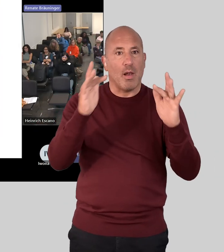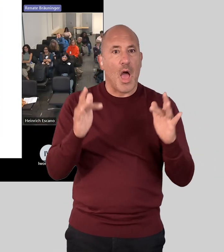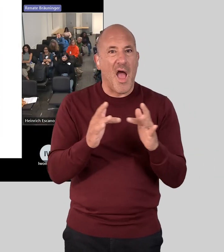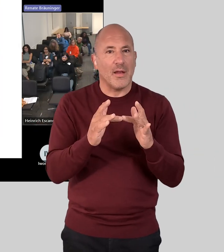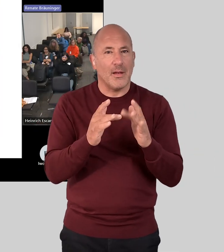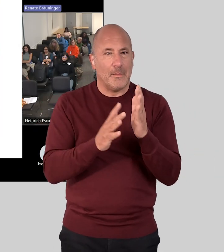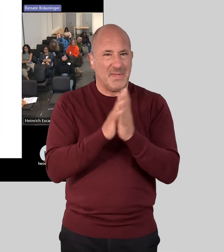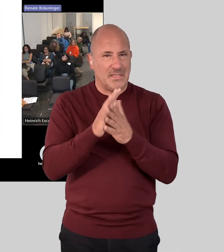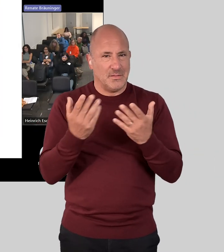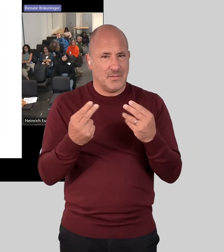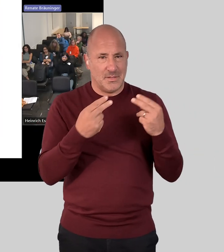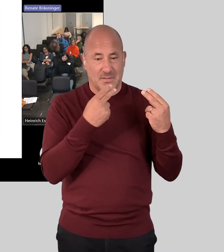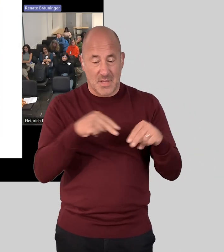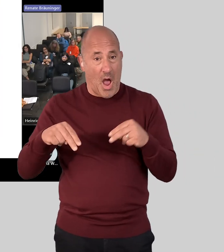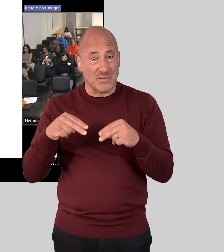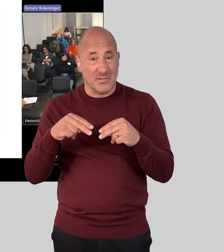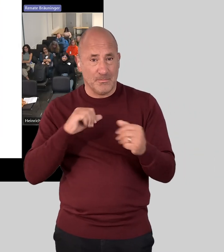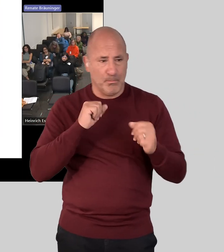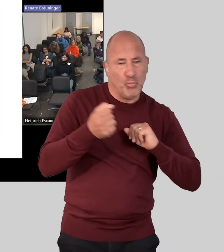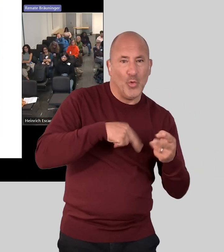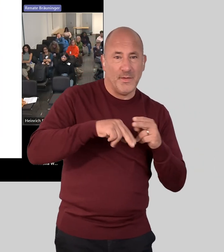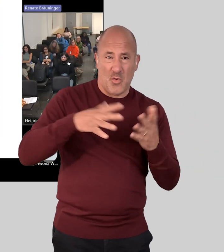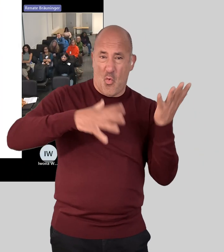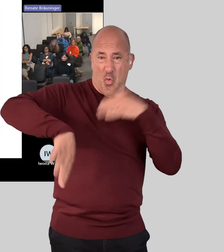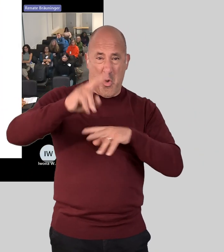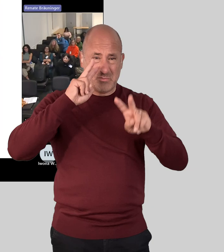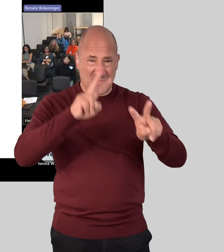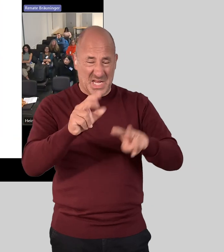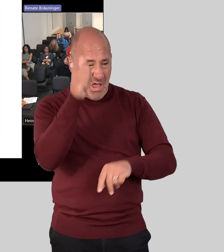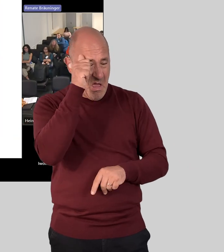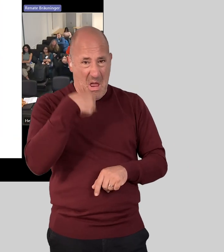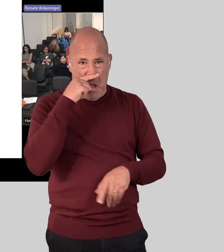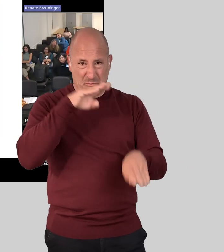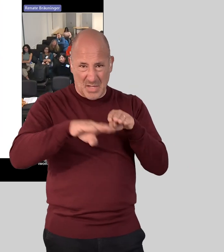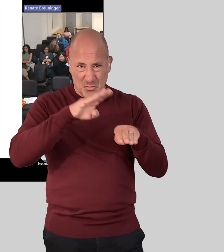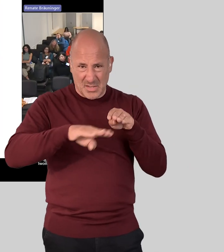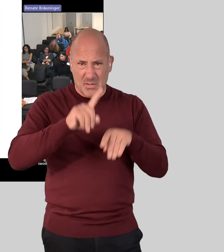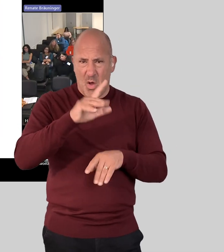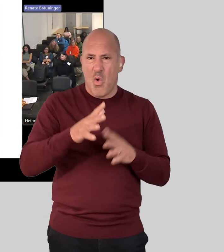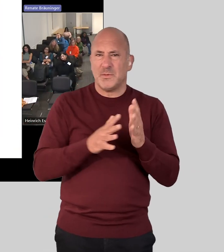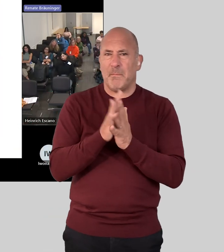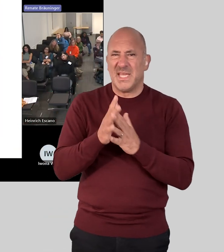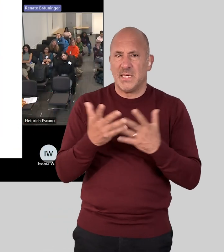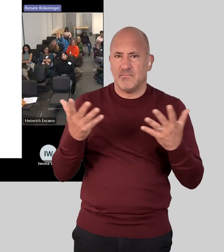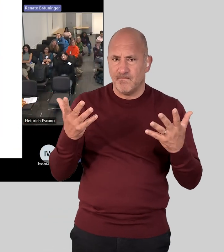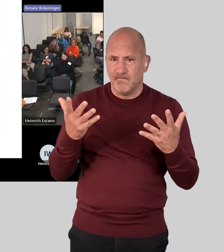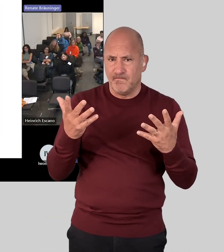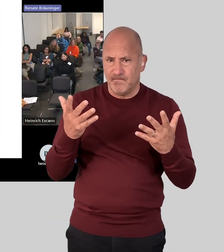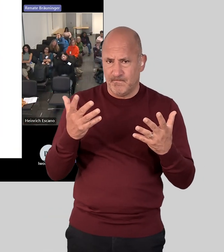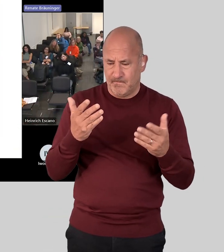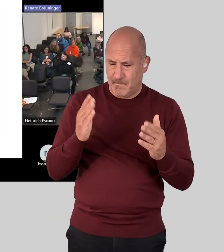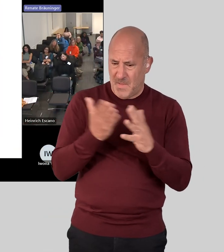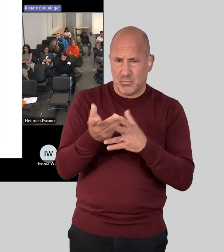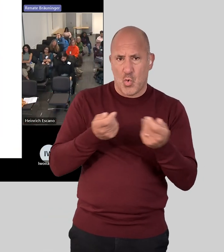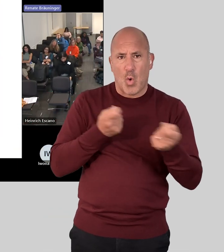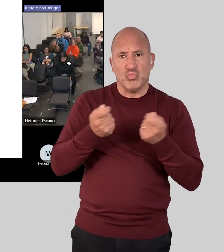on the one hand, dance moves available to everybody for practicing. On the other hand, it allows uncontrollable